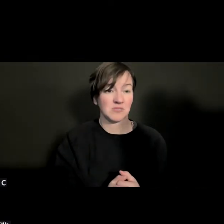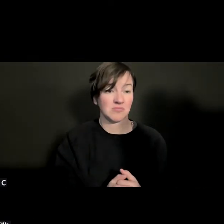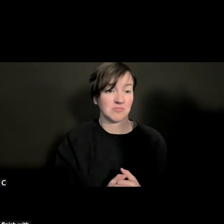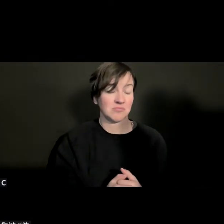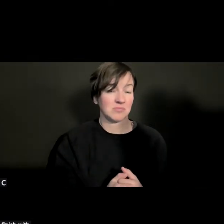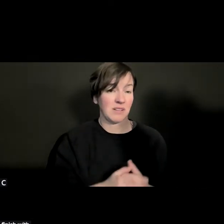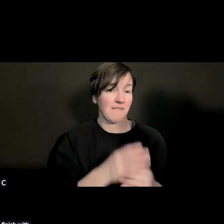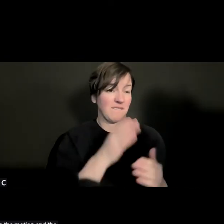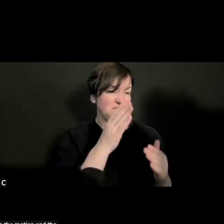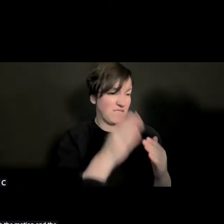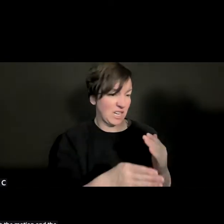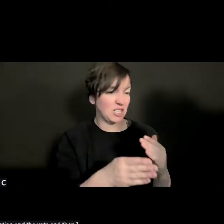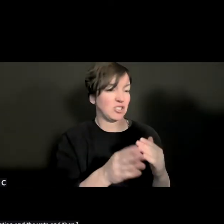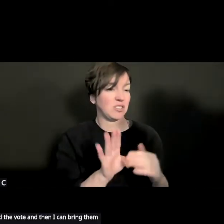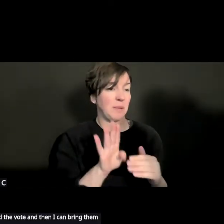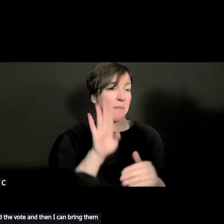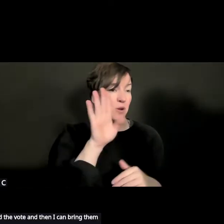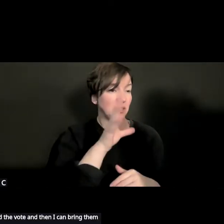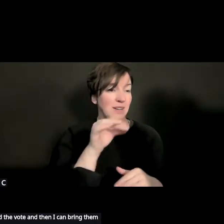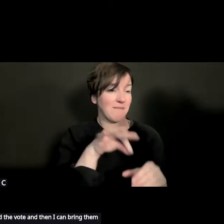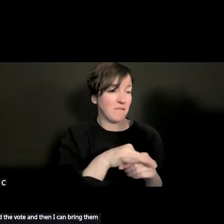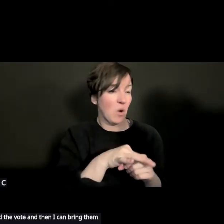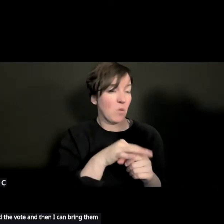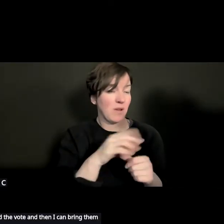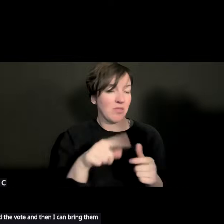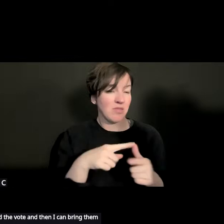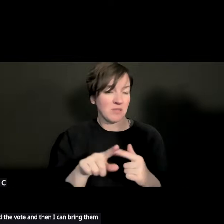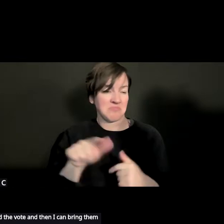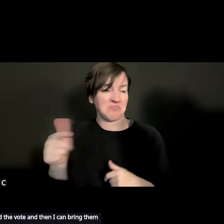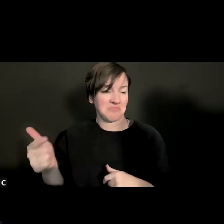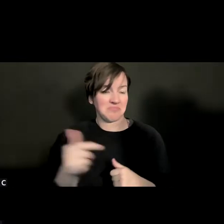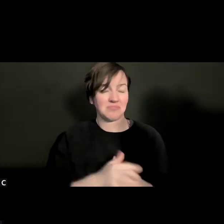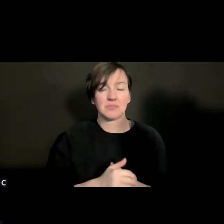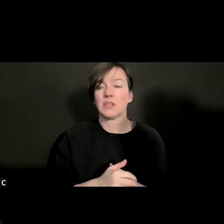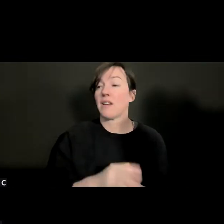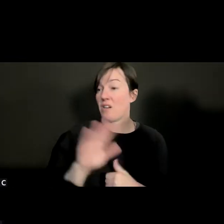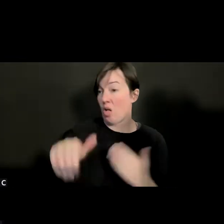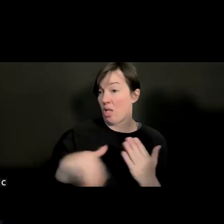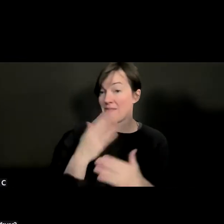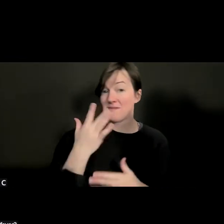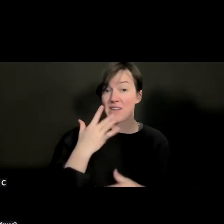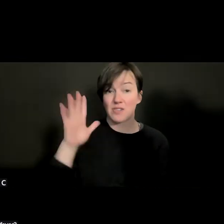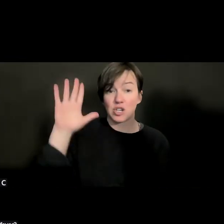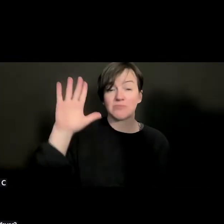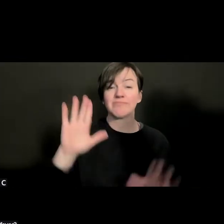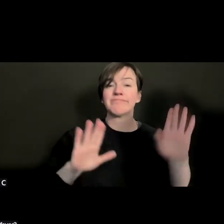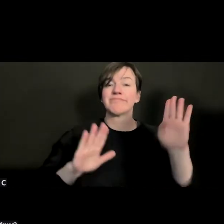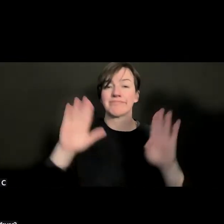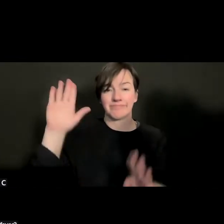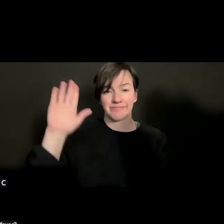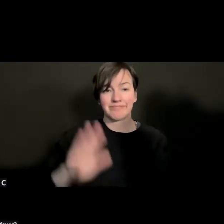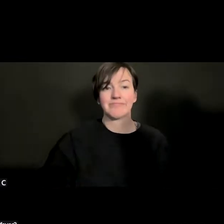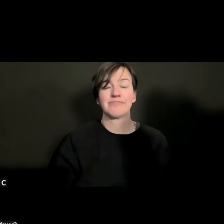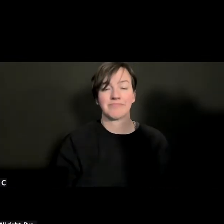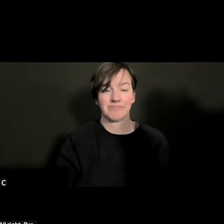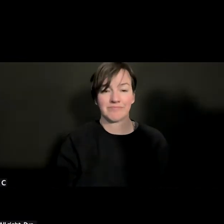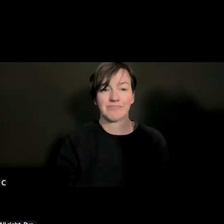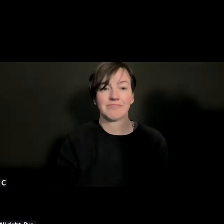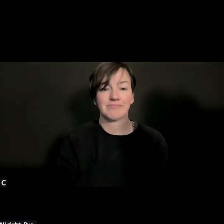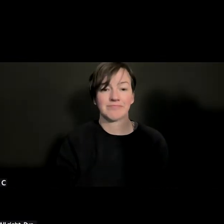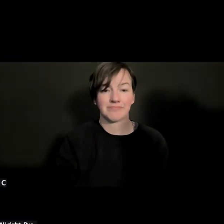and the vote, and then Okay. I can bring them in. Okay. All in favor? Aye. Aye.